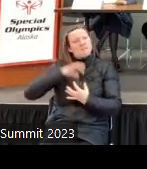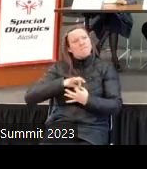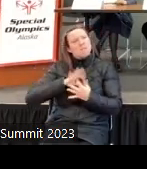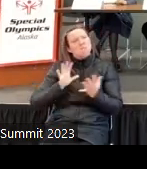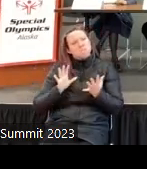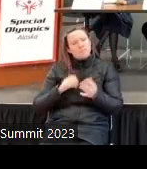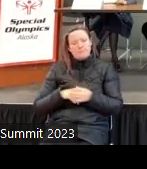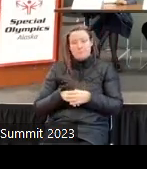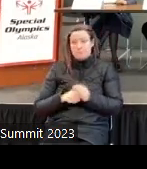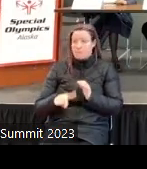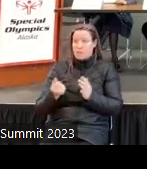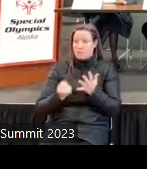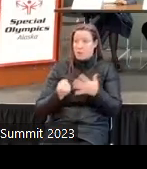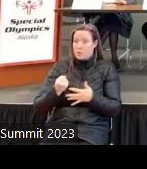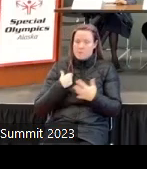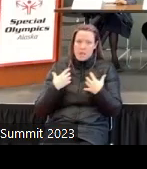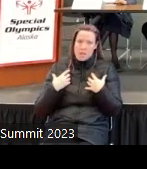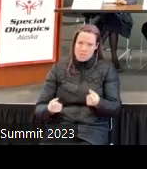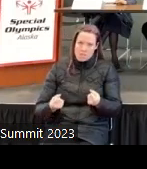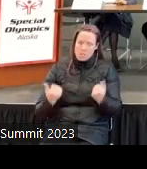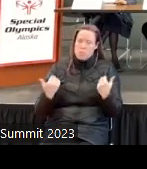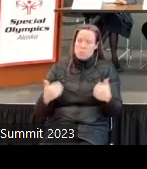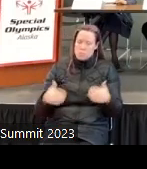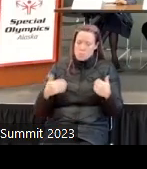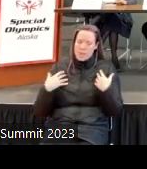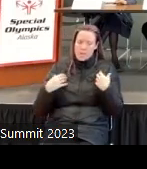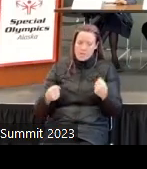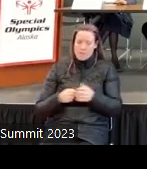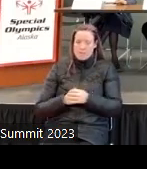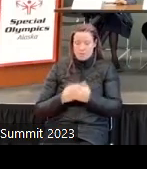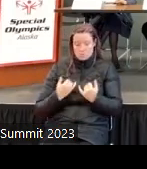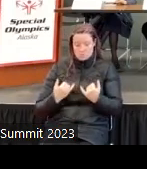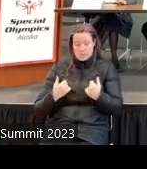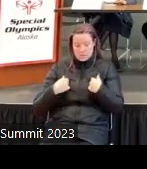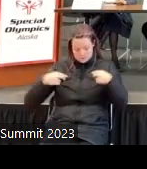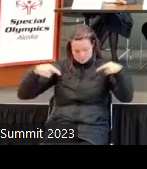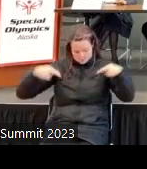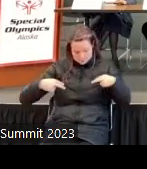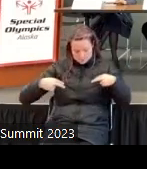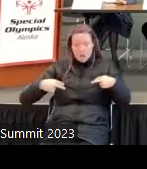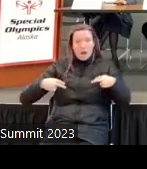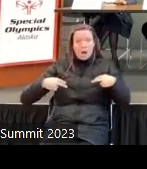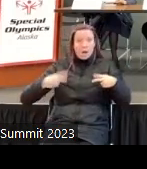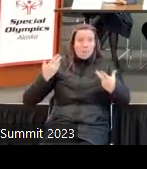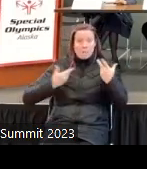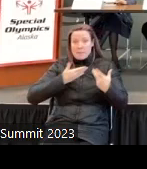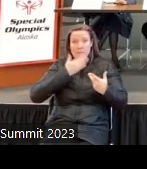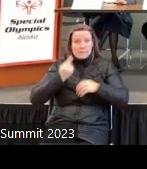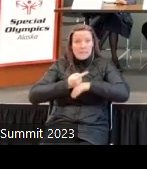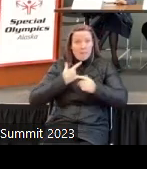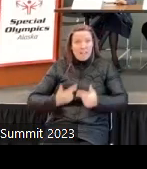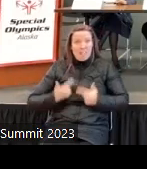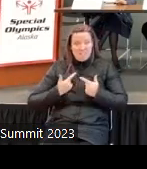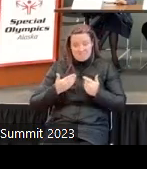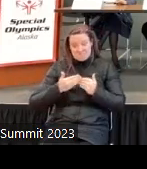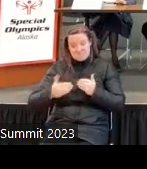the other priority is my health, because today I look at it as this might be the healthiest day of my life going forward.